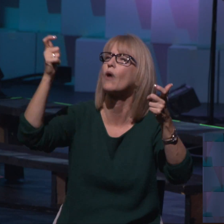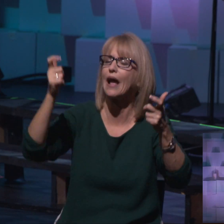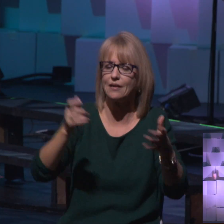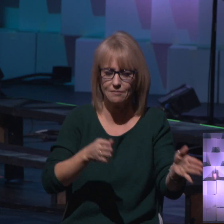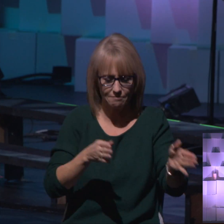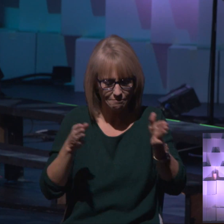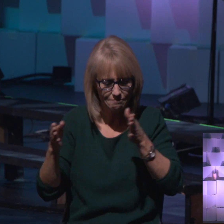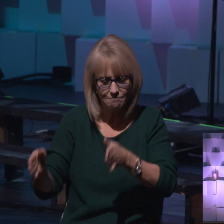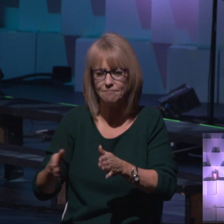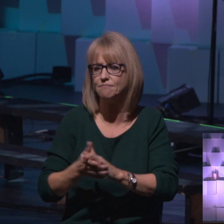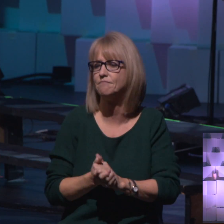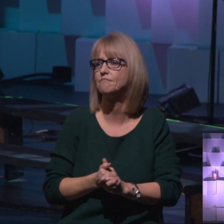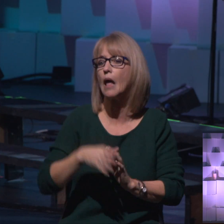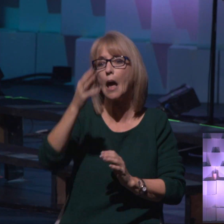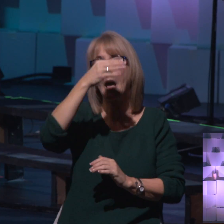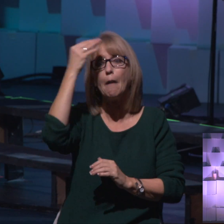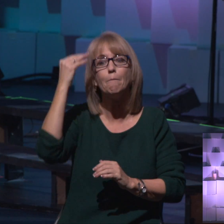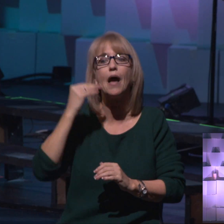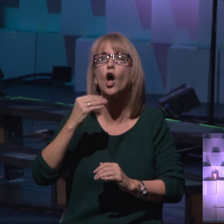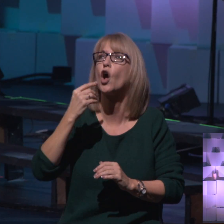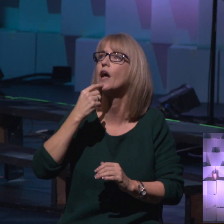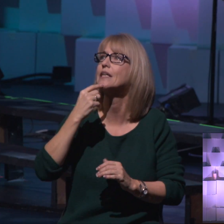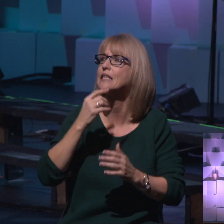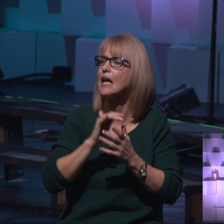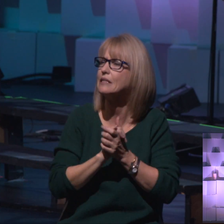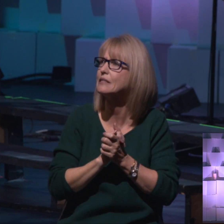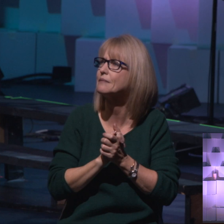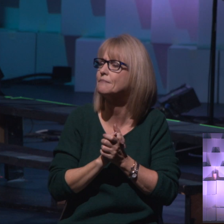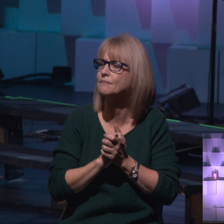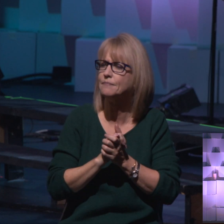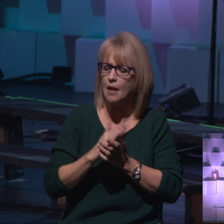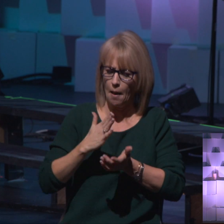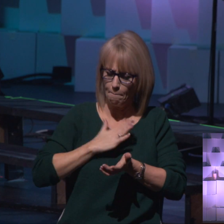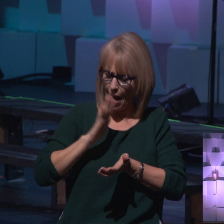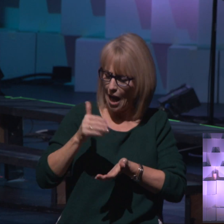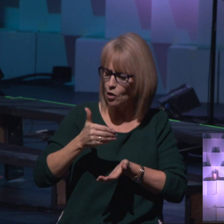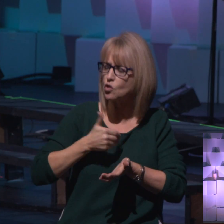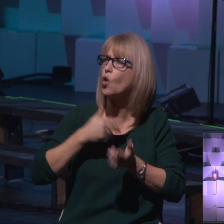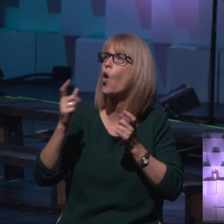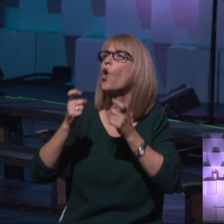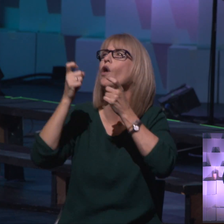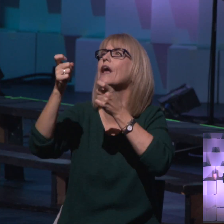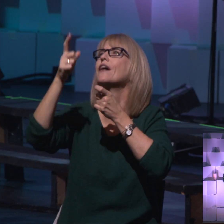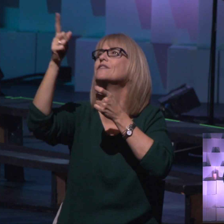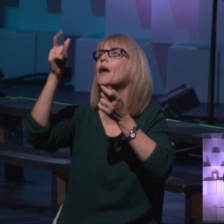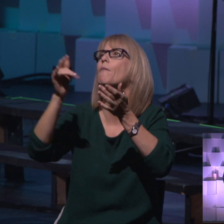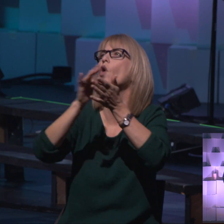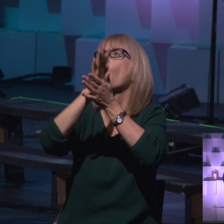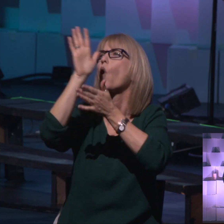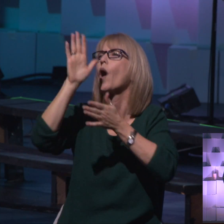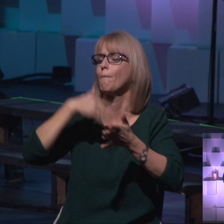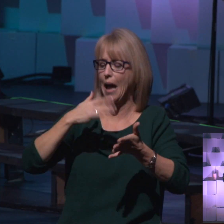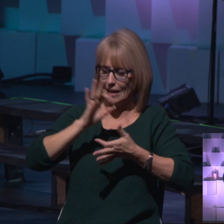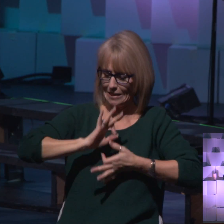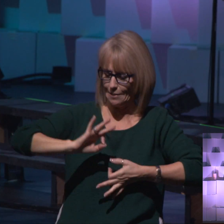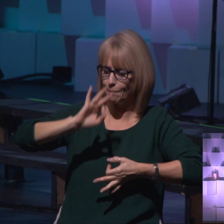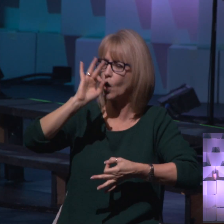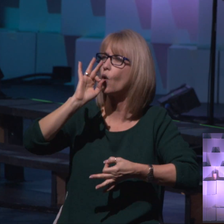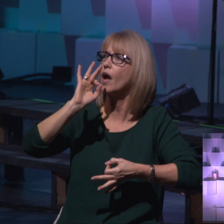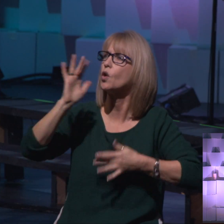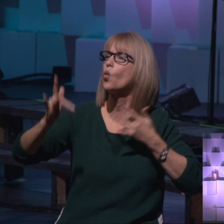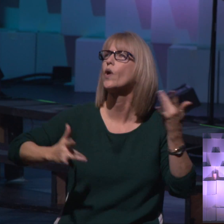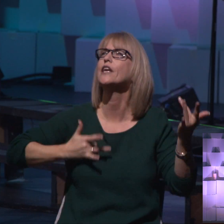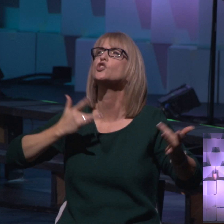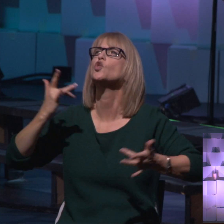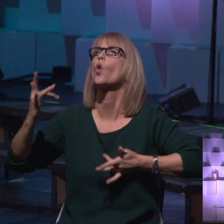46, Mary says, my soul glorifies the Lord, and my spirit rejoices in God my Savior. Let's